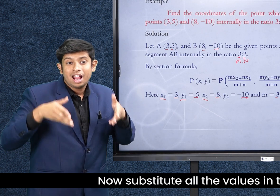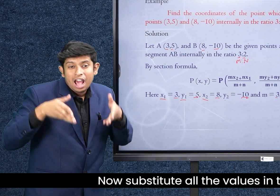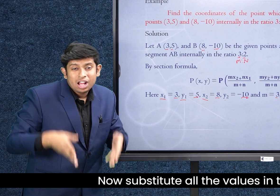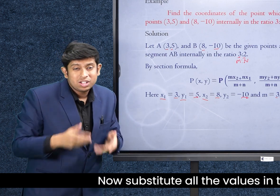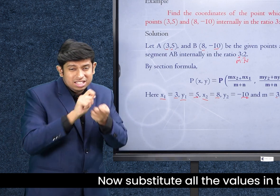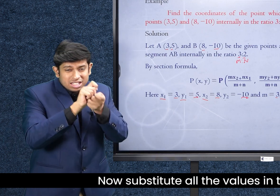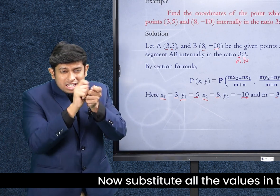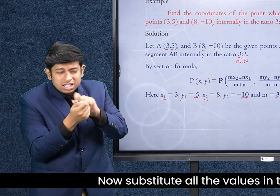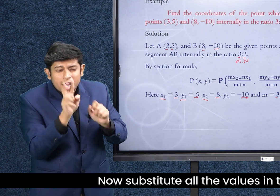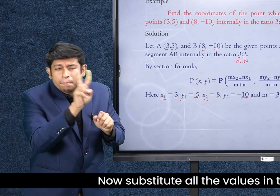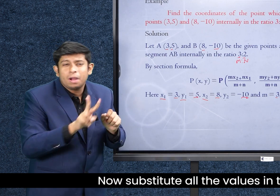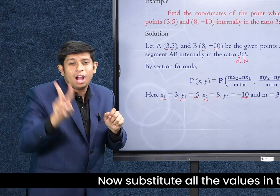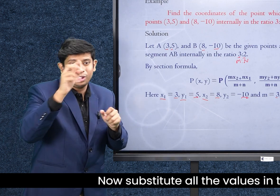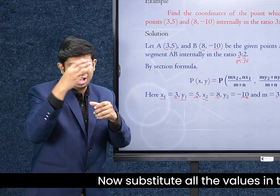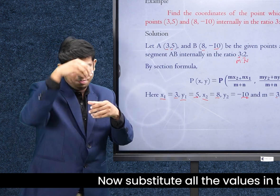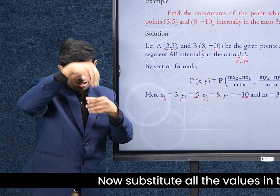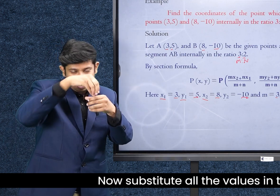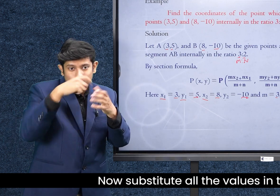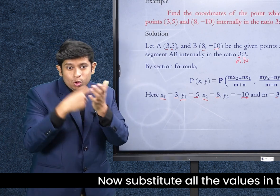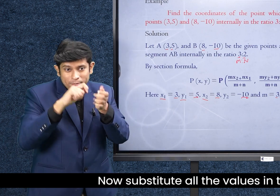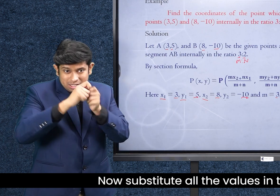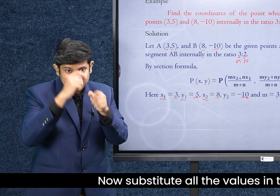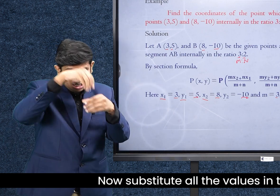Now substitute all the values in the formula.